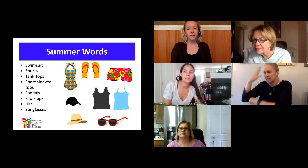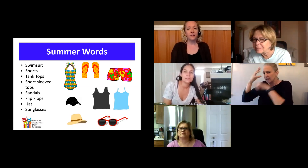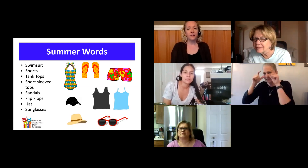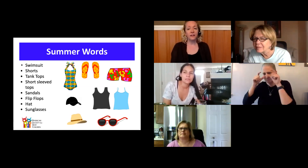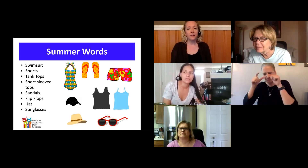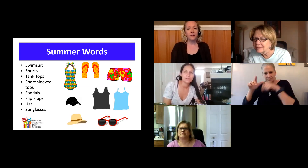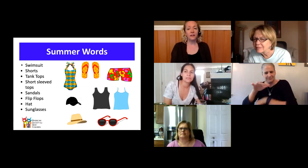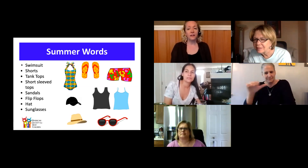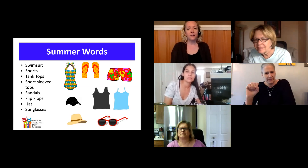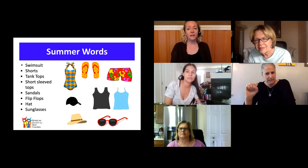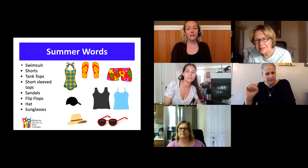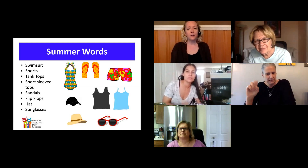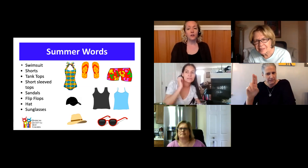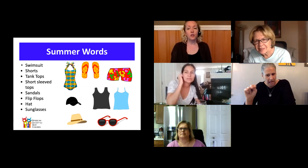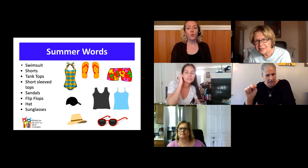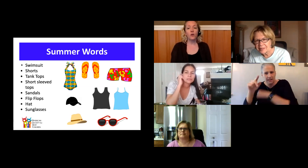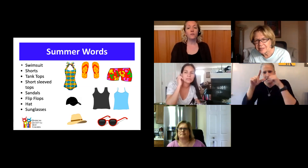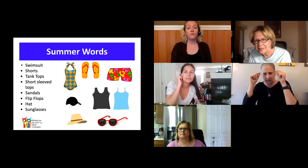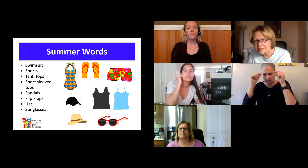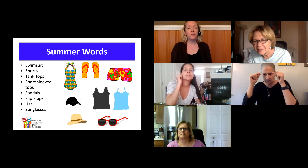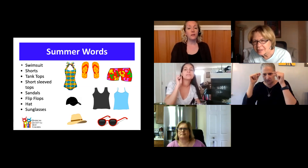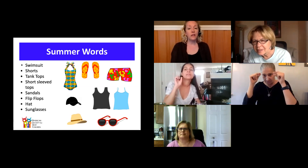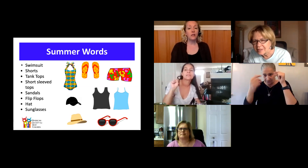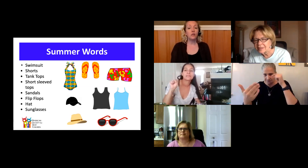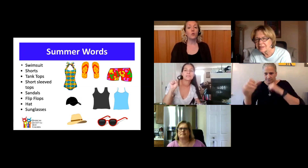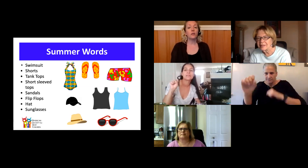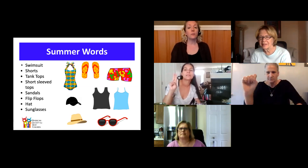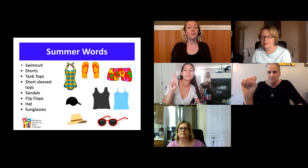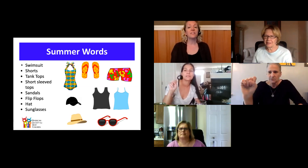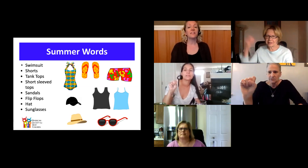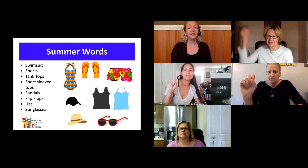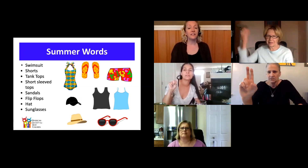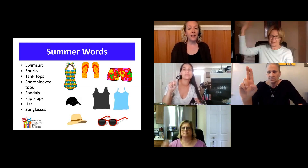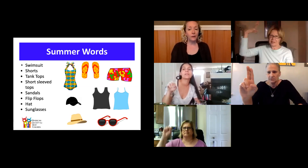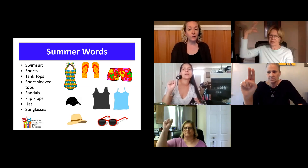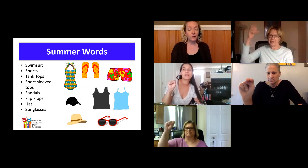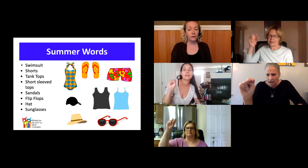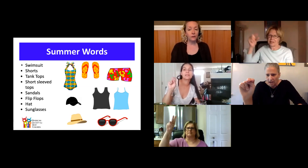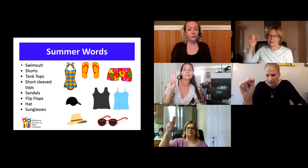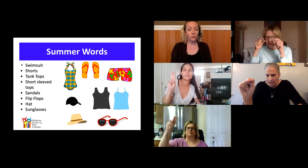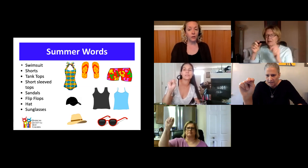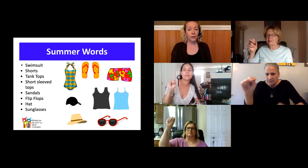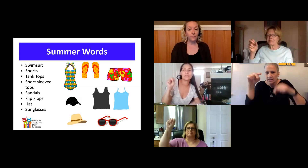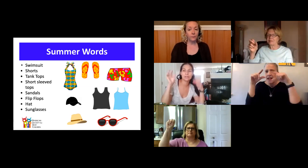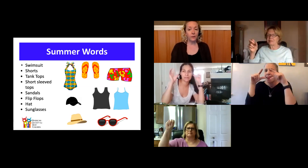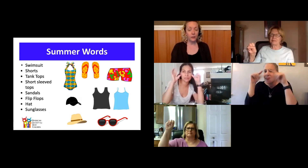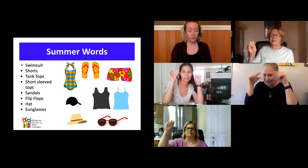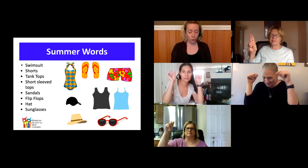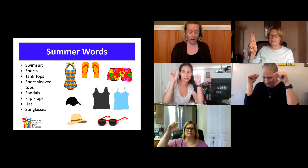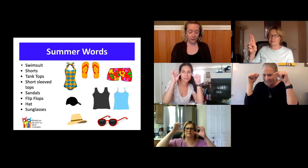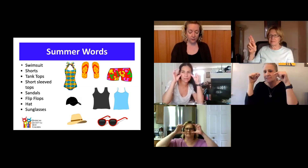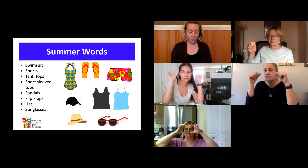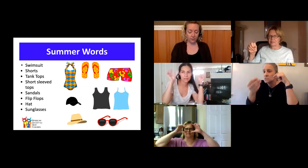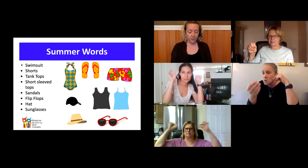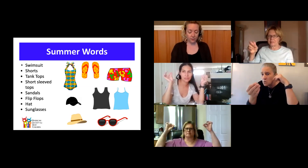you want to, in this case, you want to spell sunglasses, okay? S-U-N,